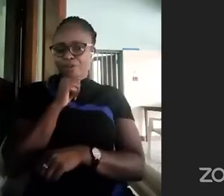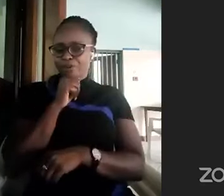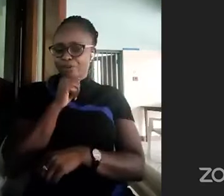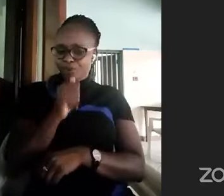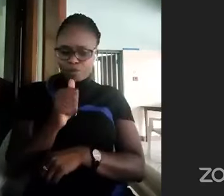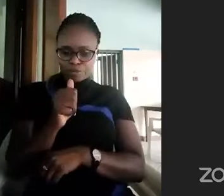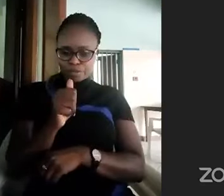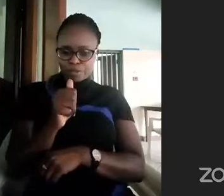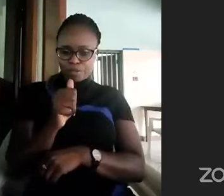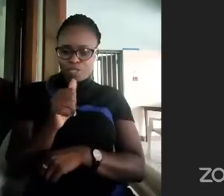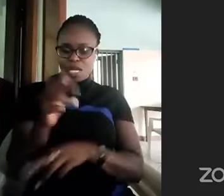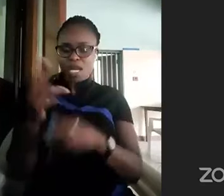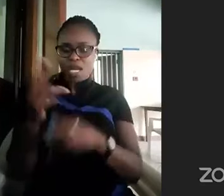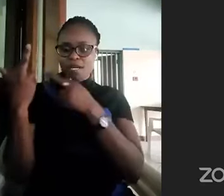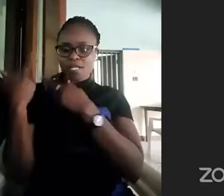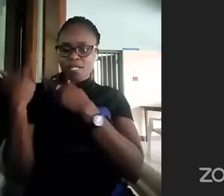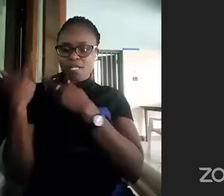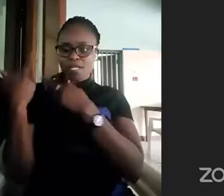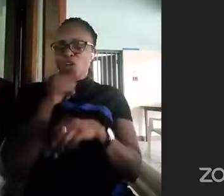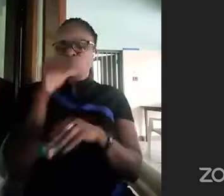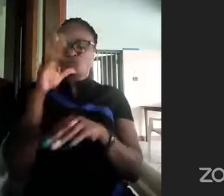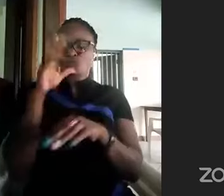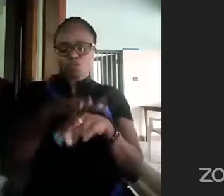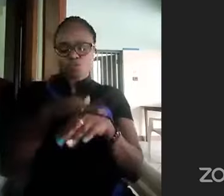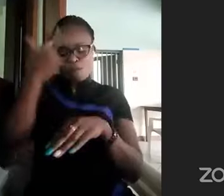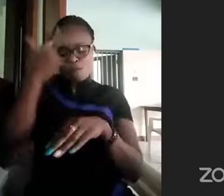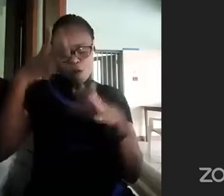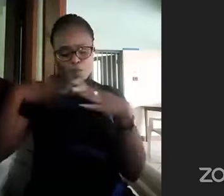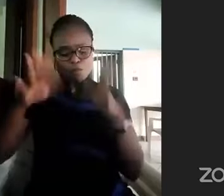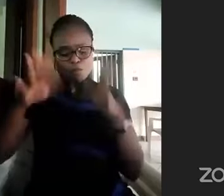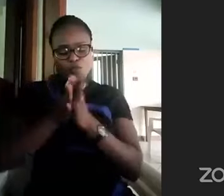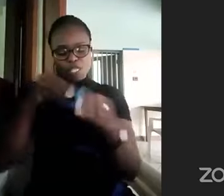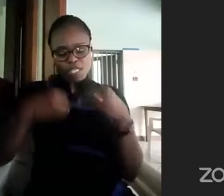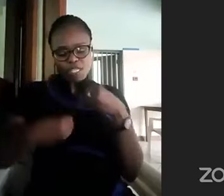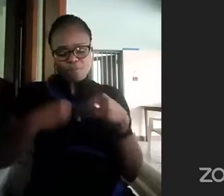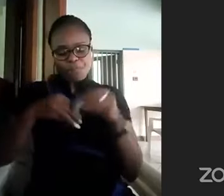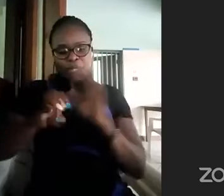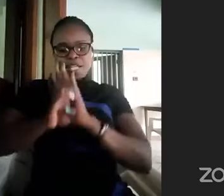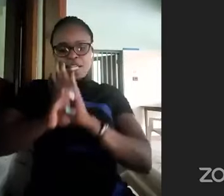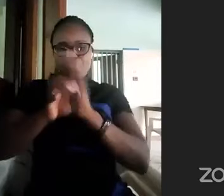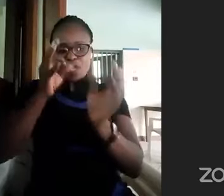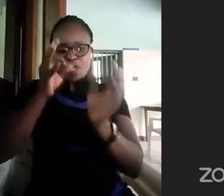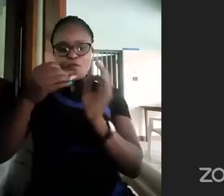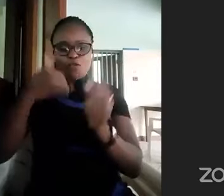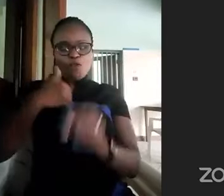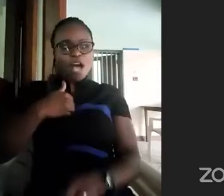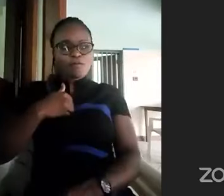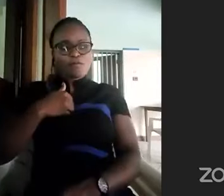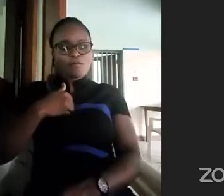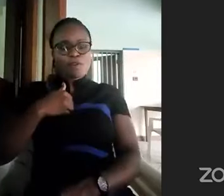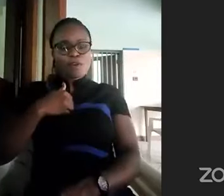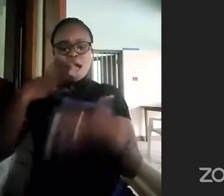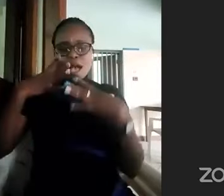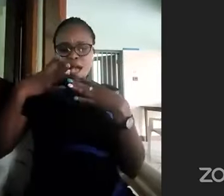responding to the needs of persons with disability. For example, people who are lame, you find that most of the facilities have good stairs.